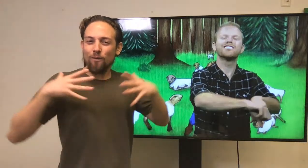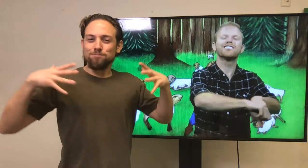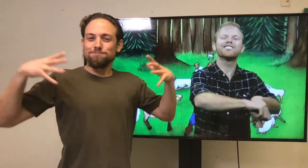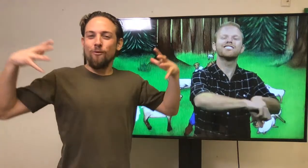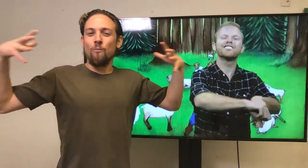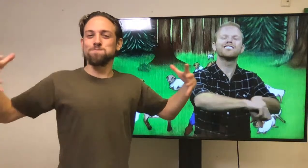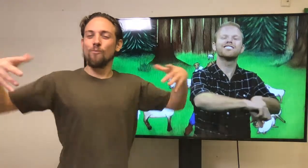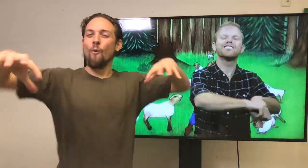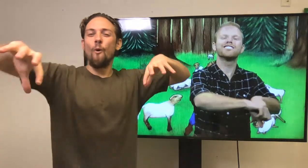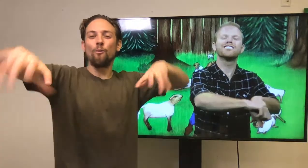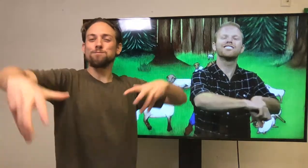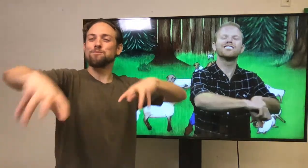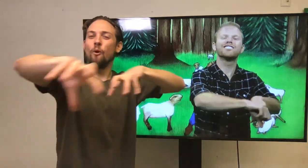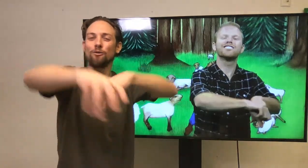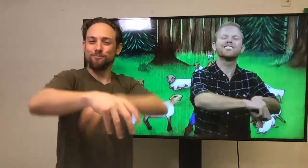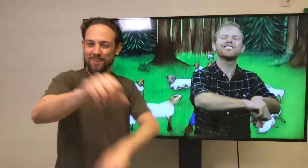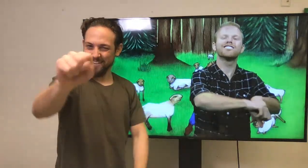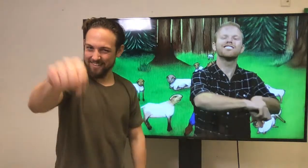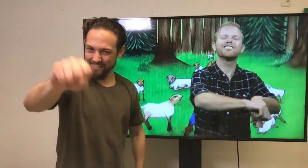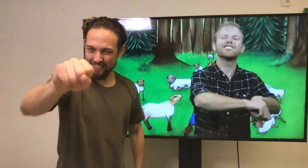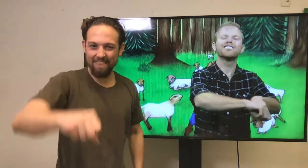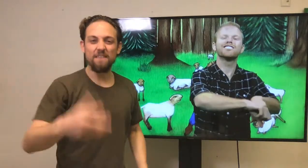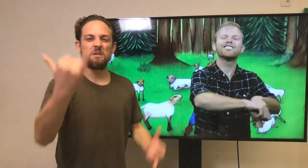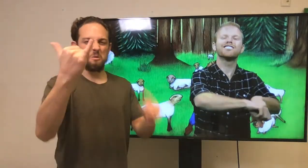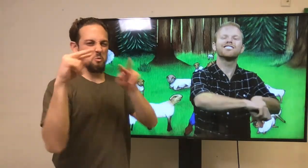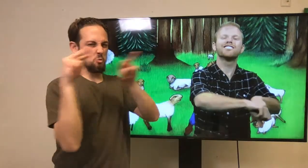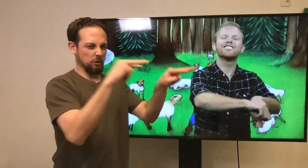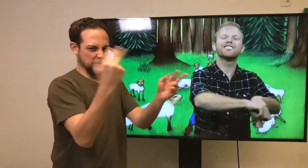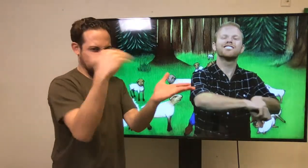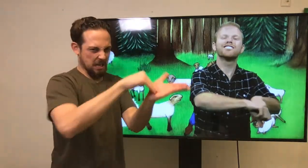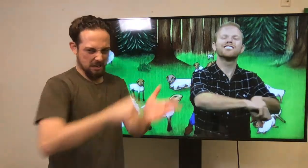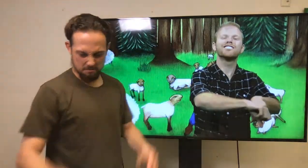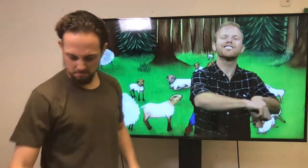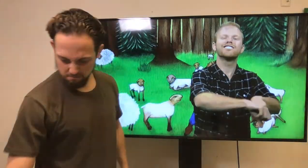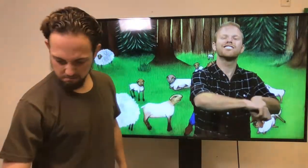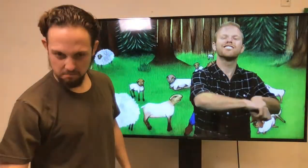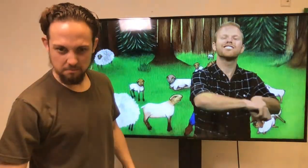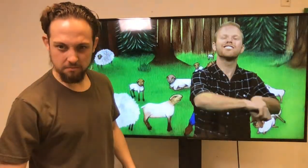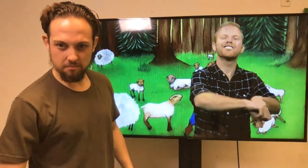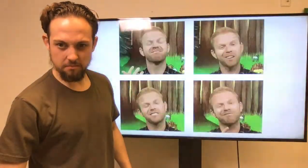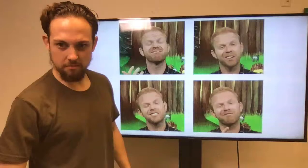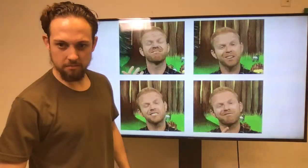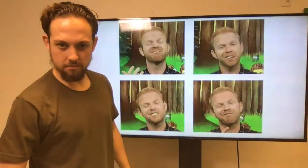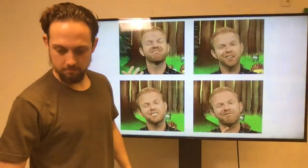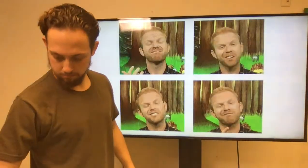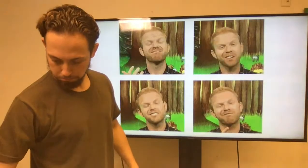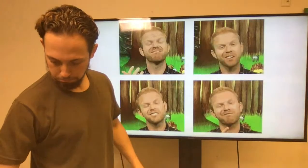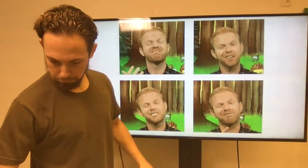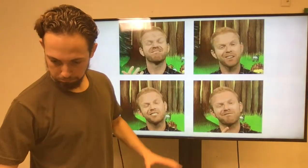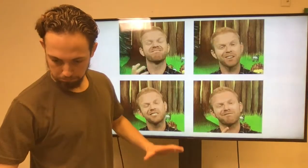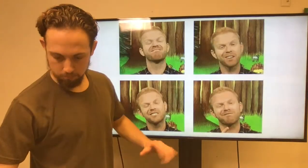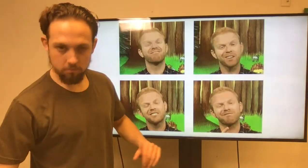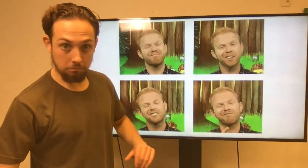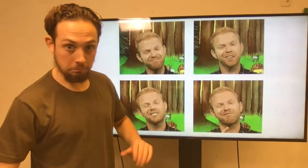means that their wool is growing, and they go from being skinny sheared sheep to sheep that have lots of wool again.